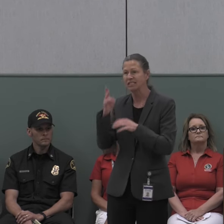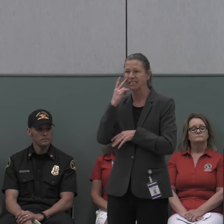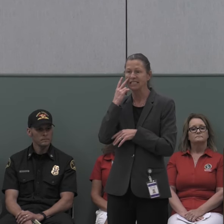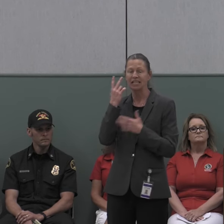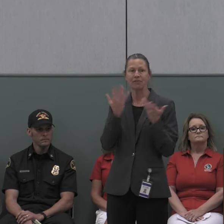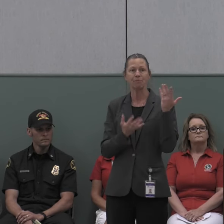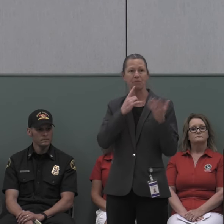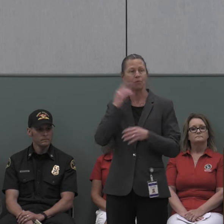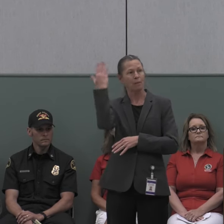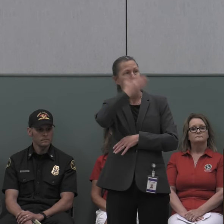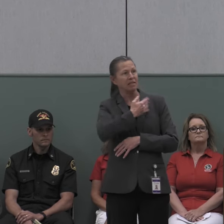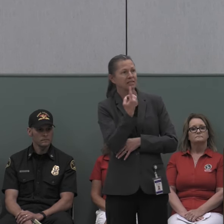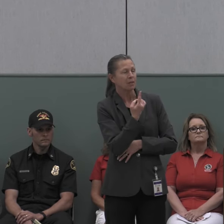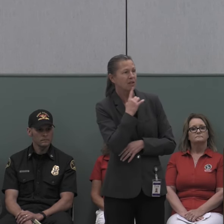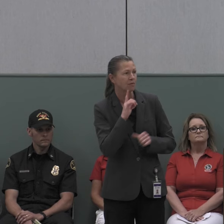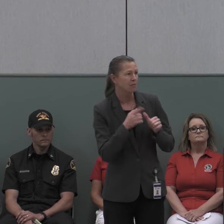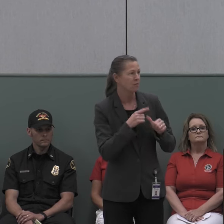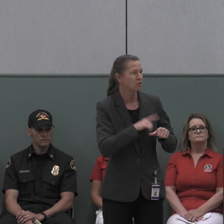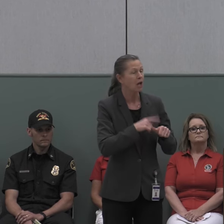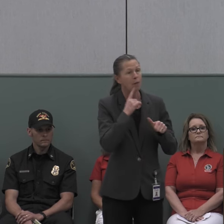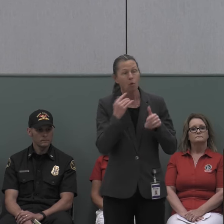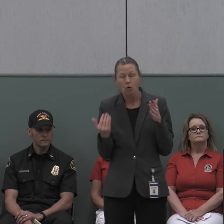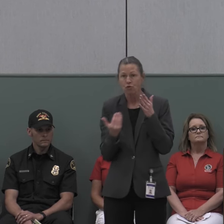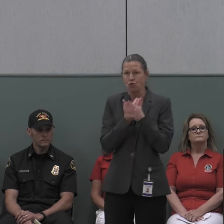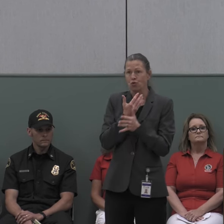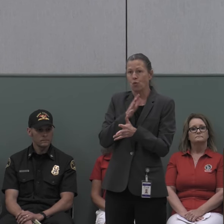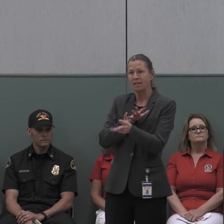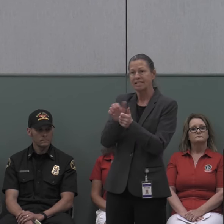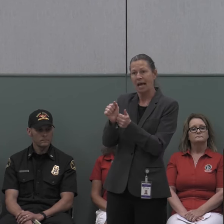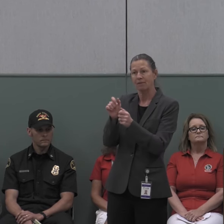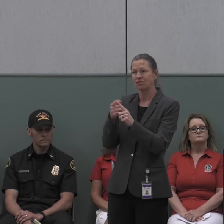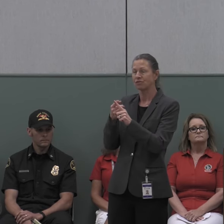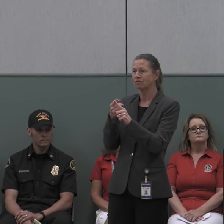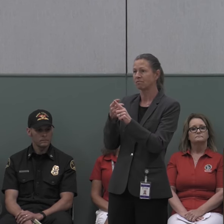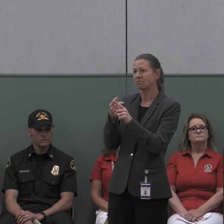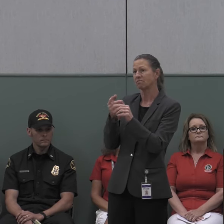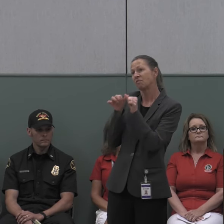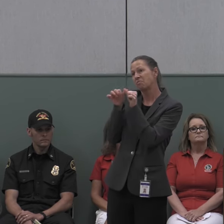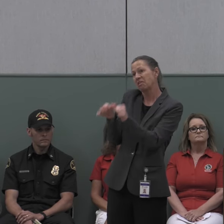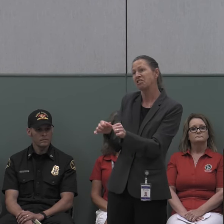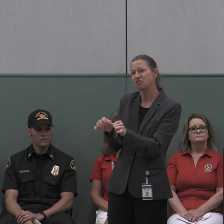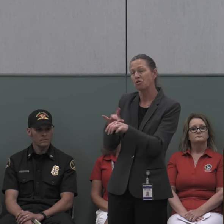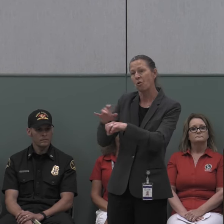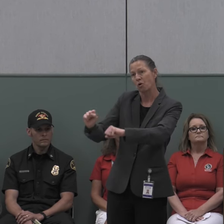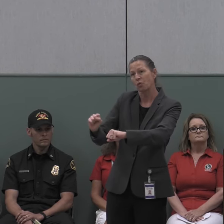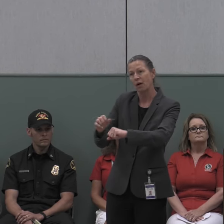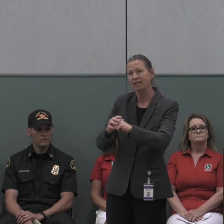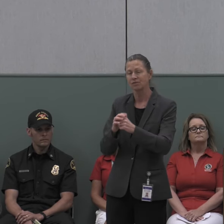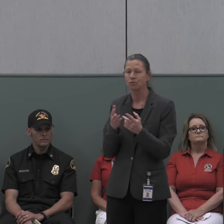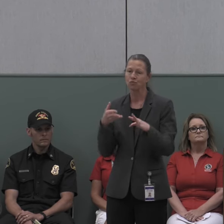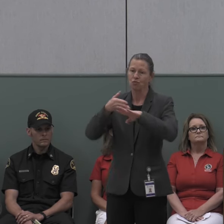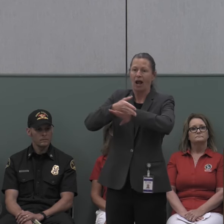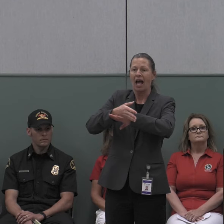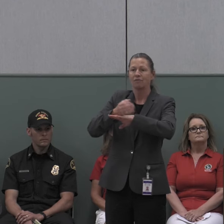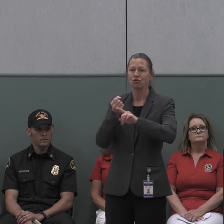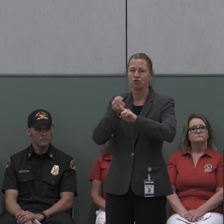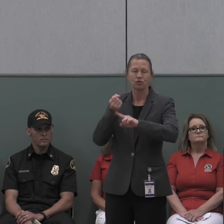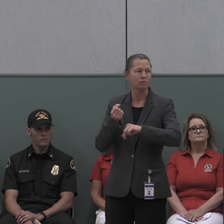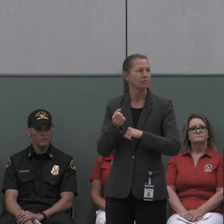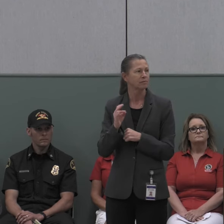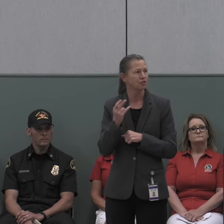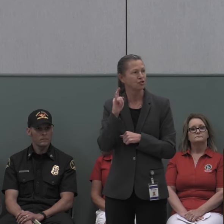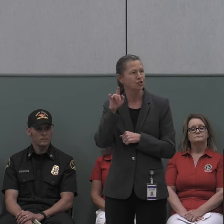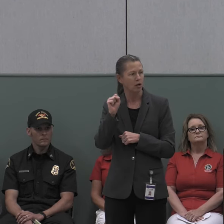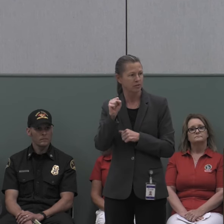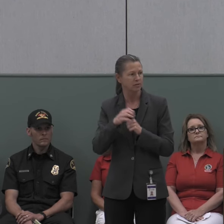new damages from any additional earth movement. I do want to give a little safety